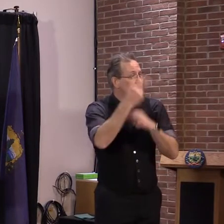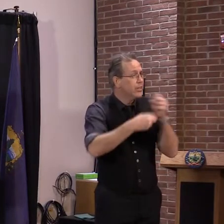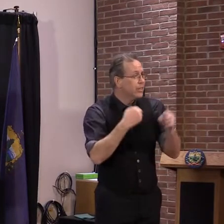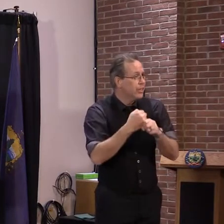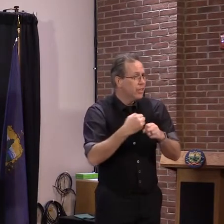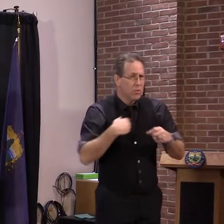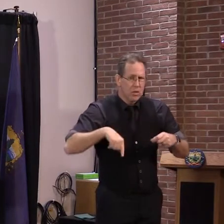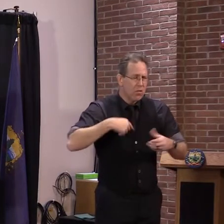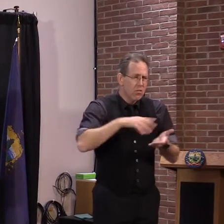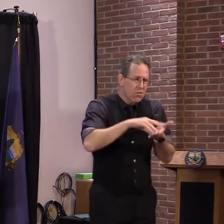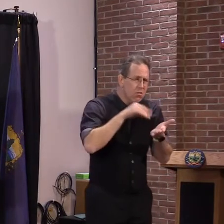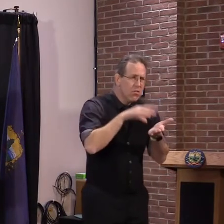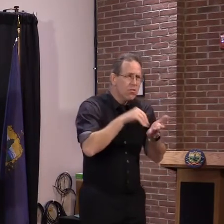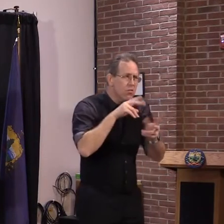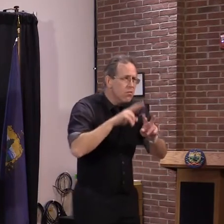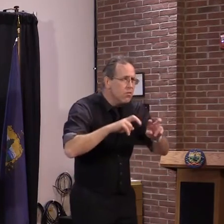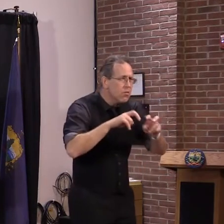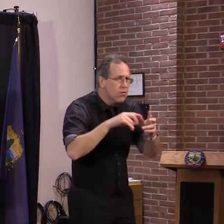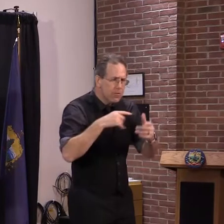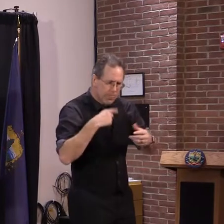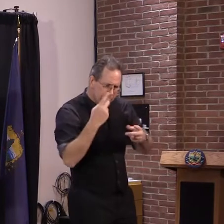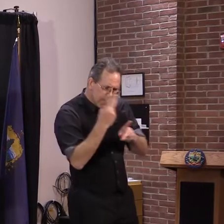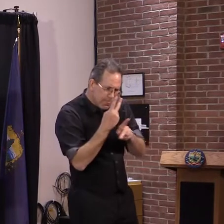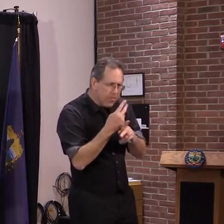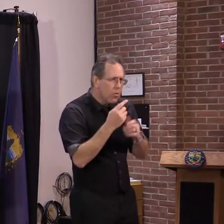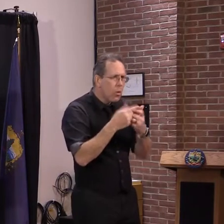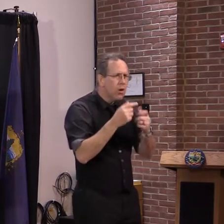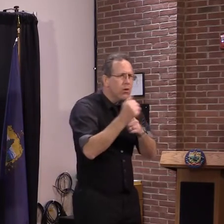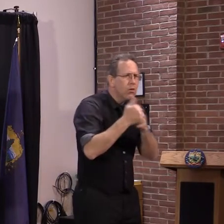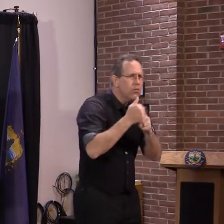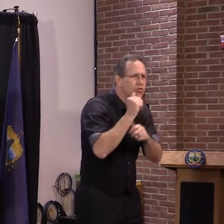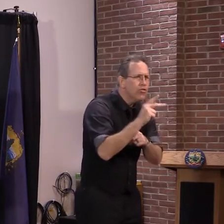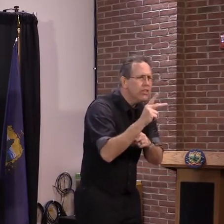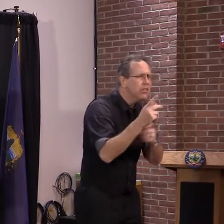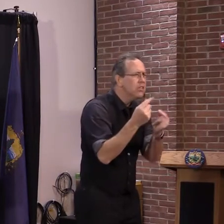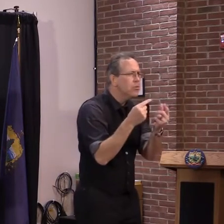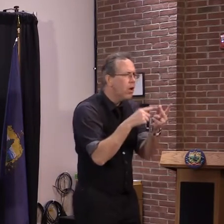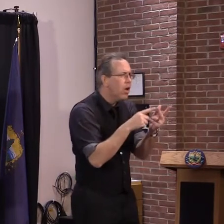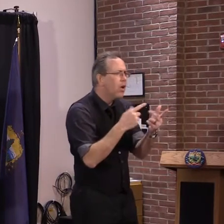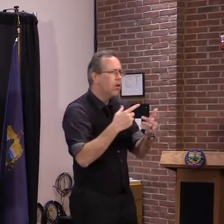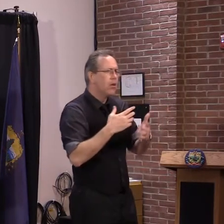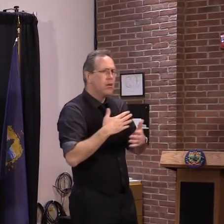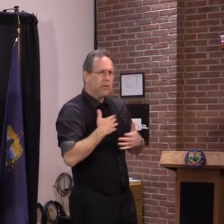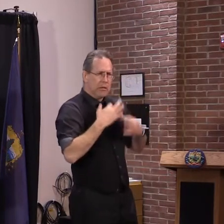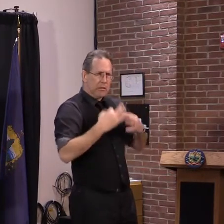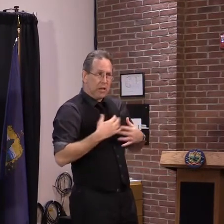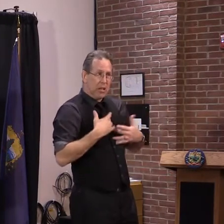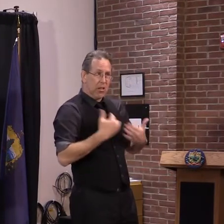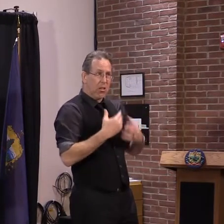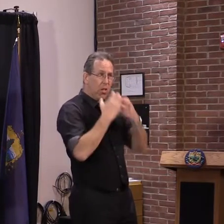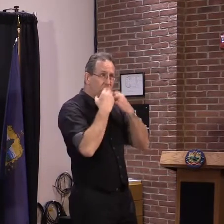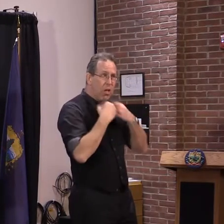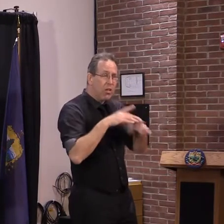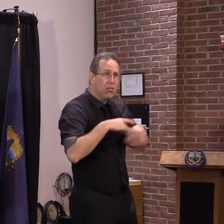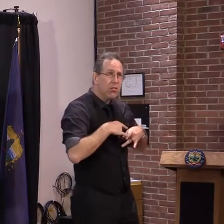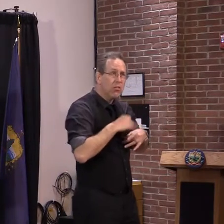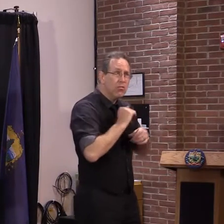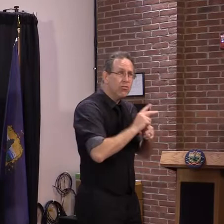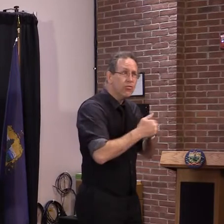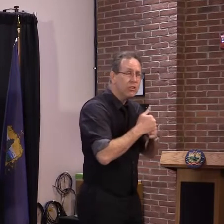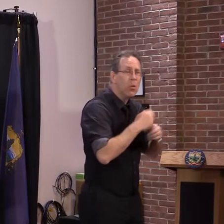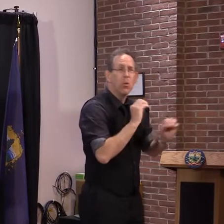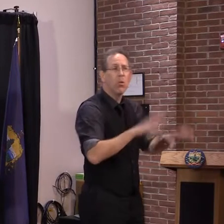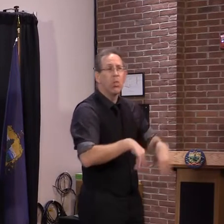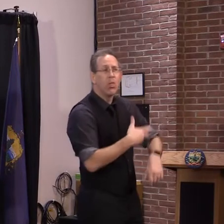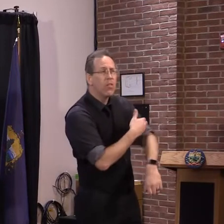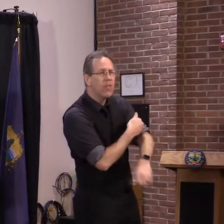personal risks and decide which protections make sense for our own situation. I encourage each of us to